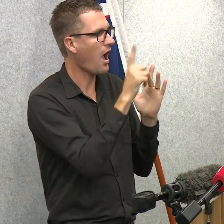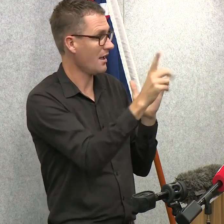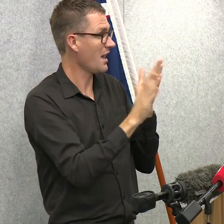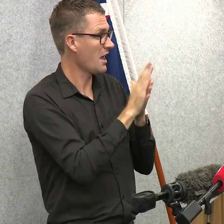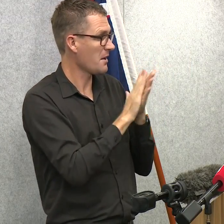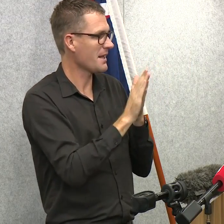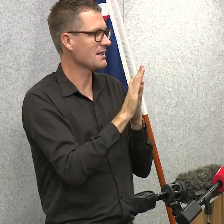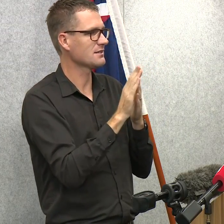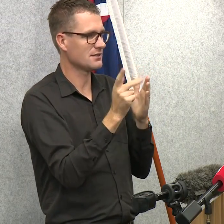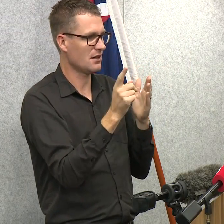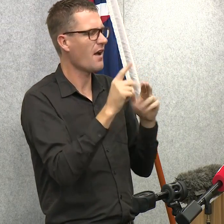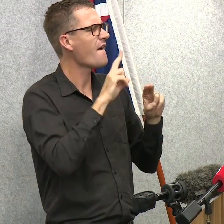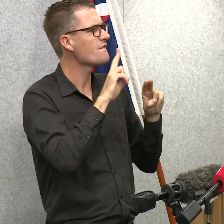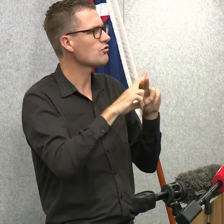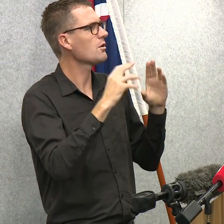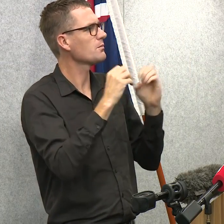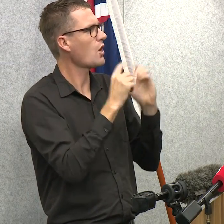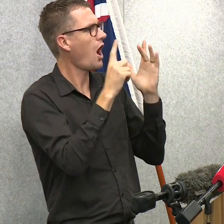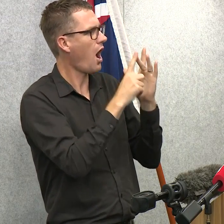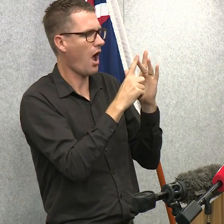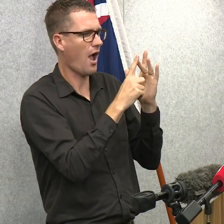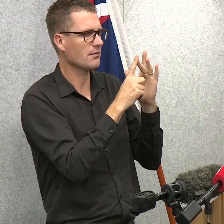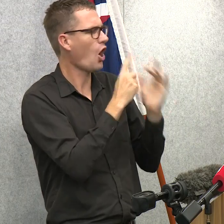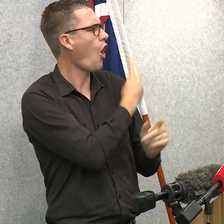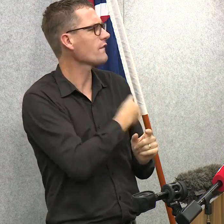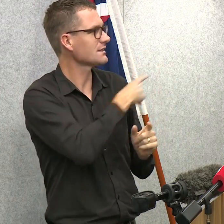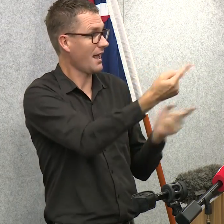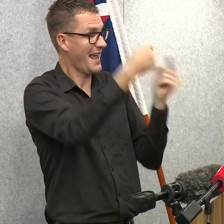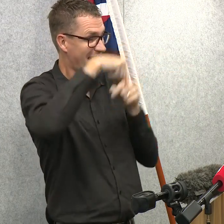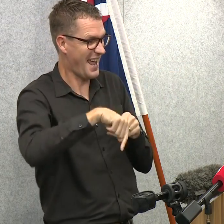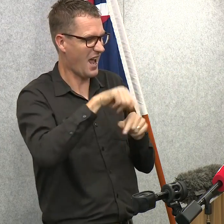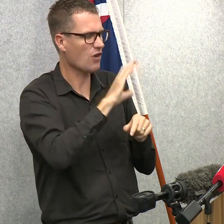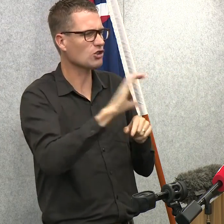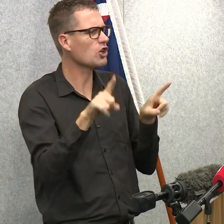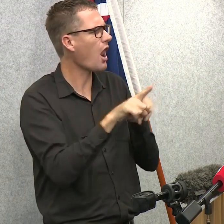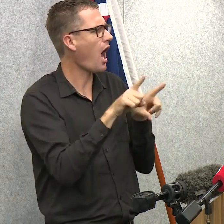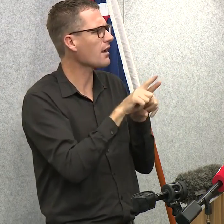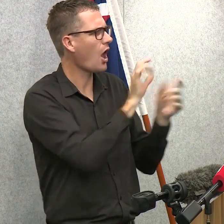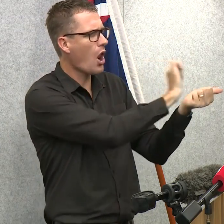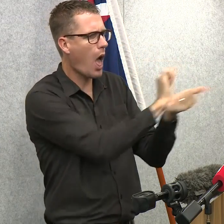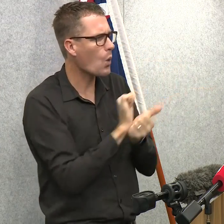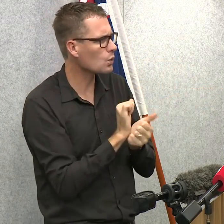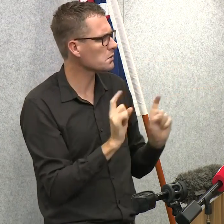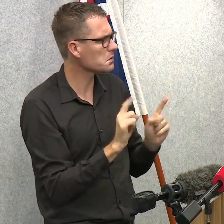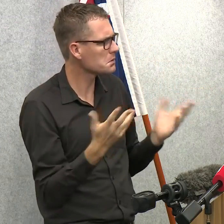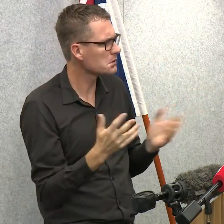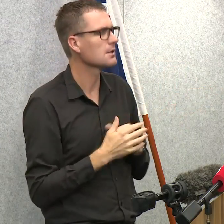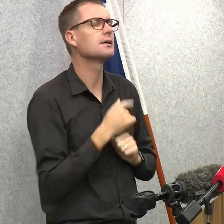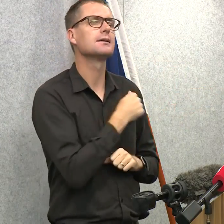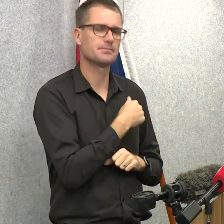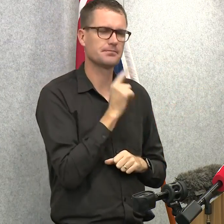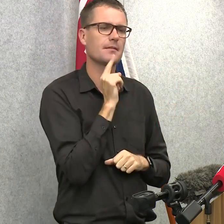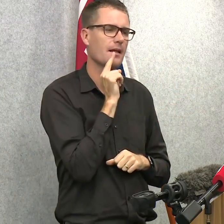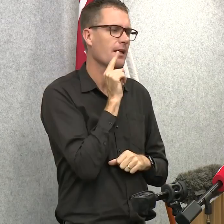here in Christchurch, what on loan essentially, because what's the Yeah, they've travelled here, principally in